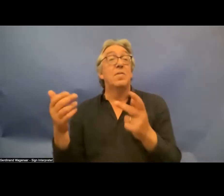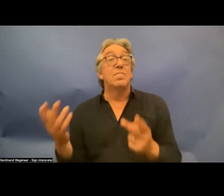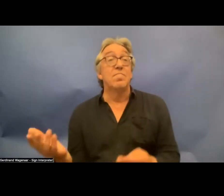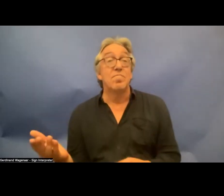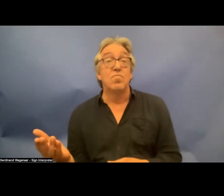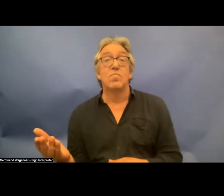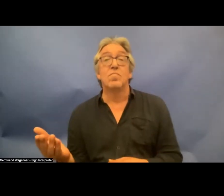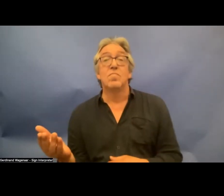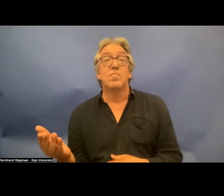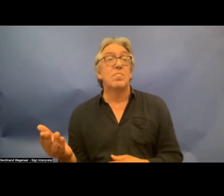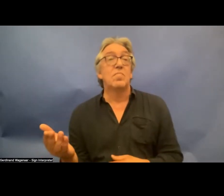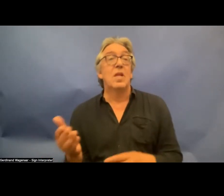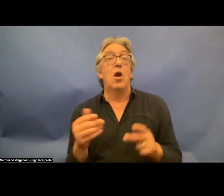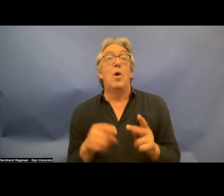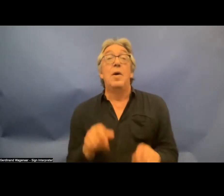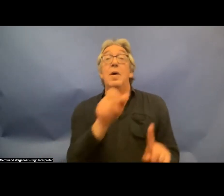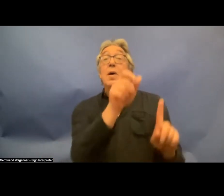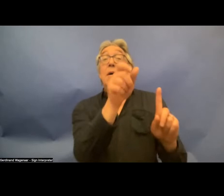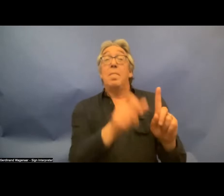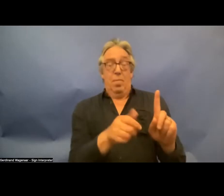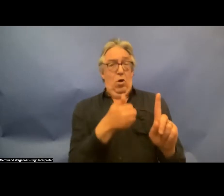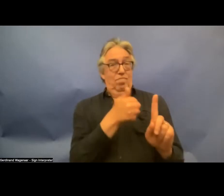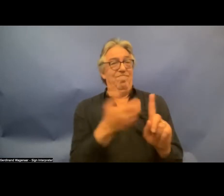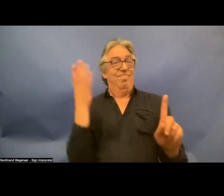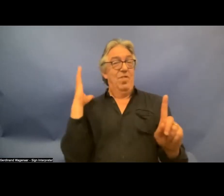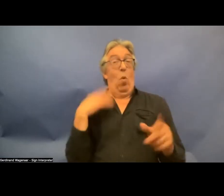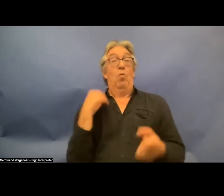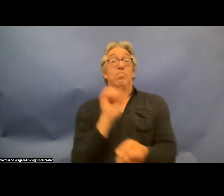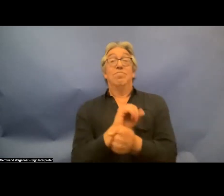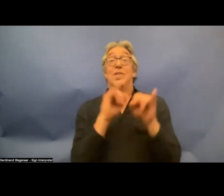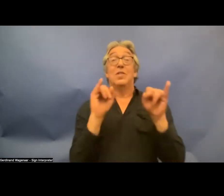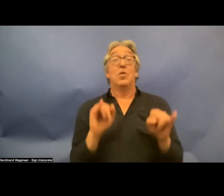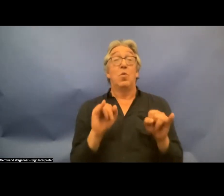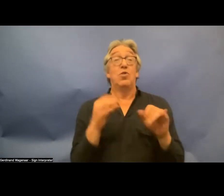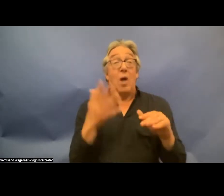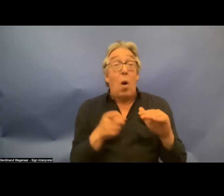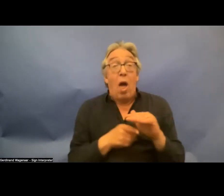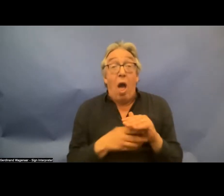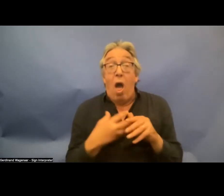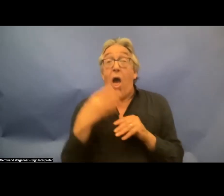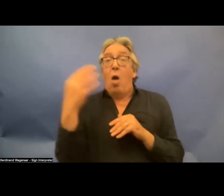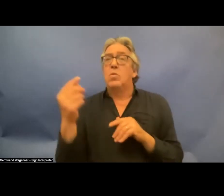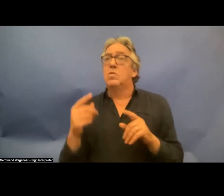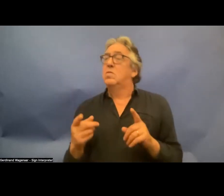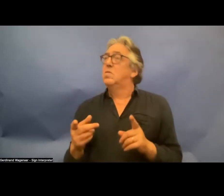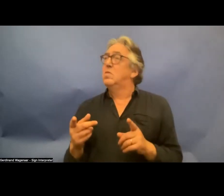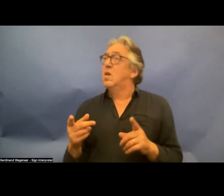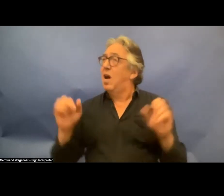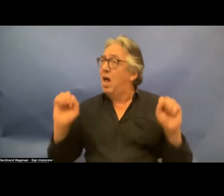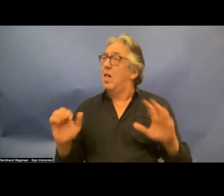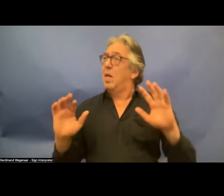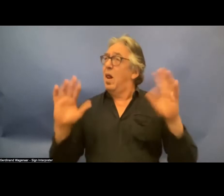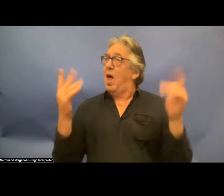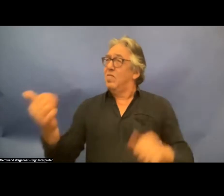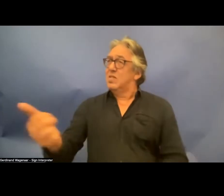support that they have in the country. So there's no system as of yet that's perfect. to close the institutions, there